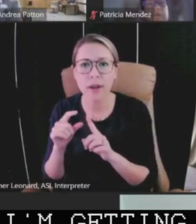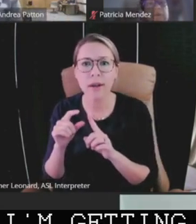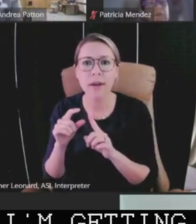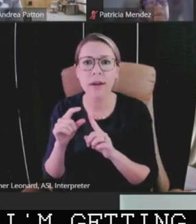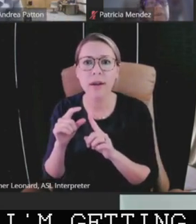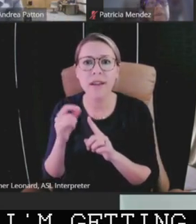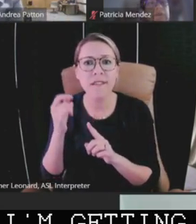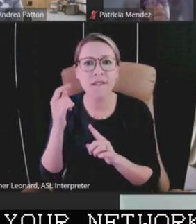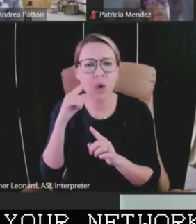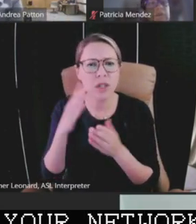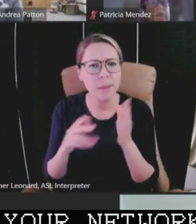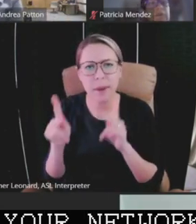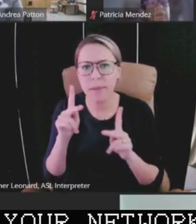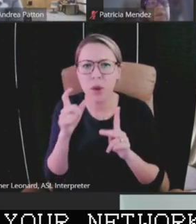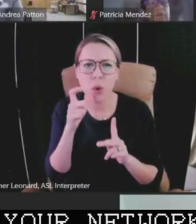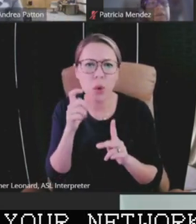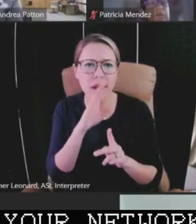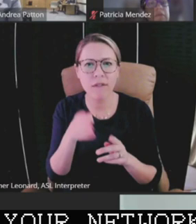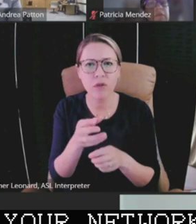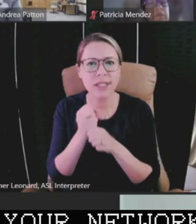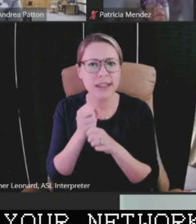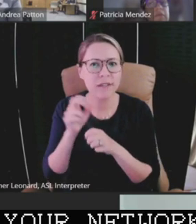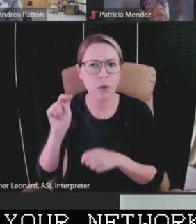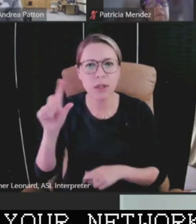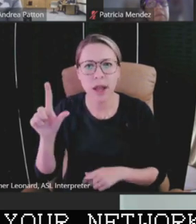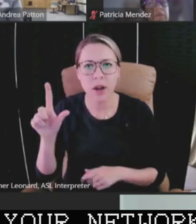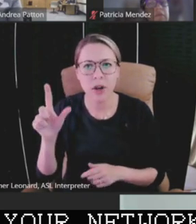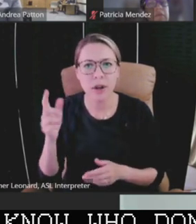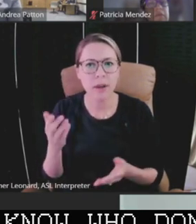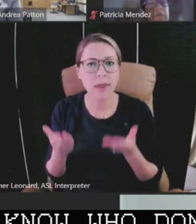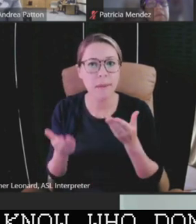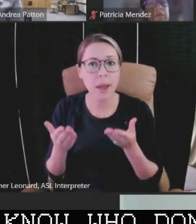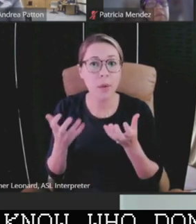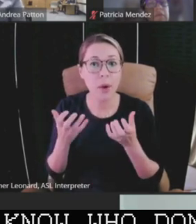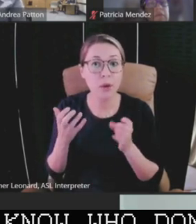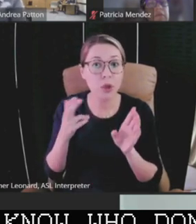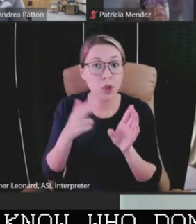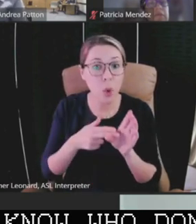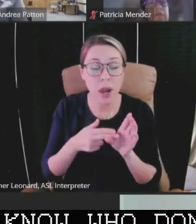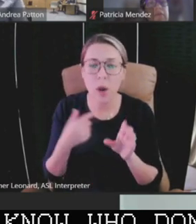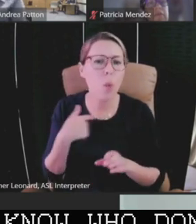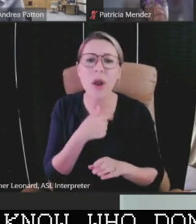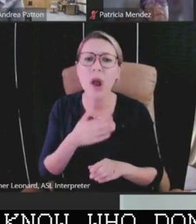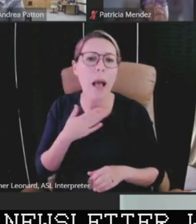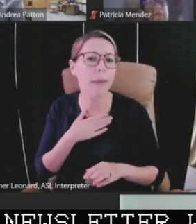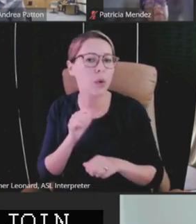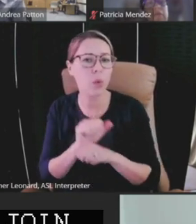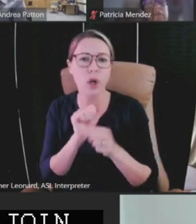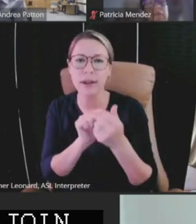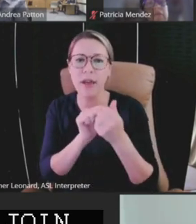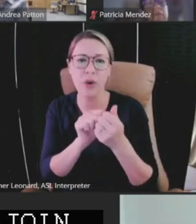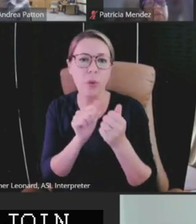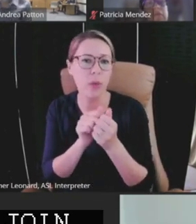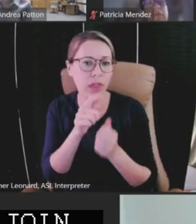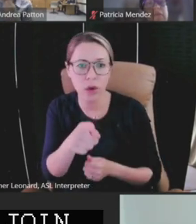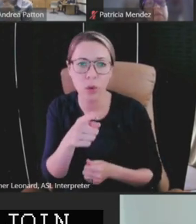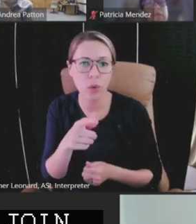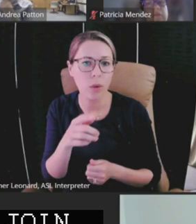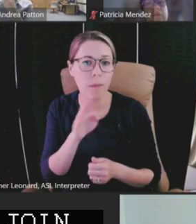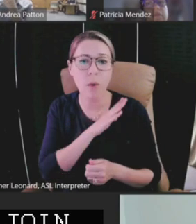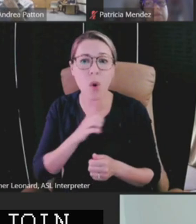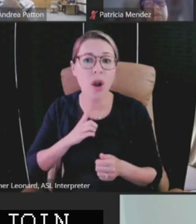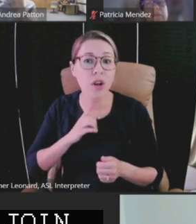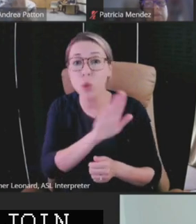newsletter who might want to join. So happy to collaborate on that if that's a direction the board wants to go.